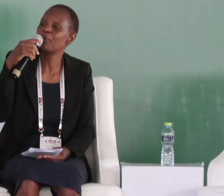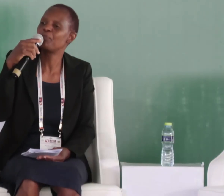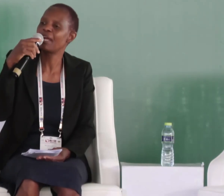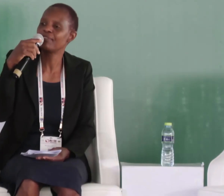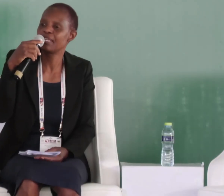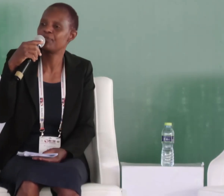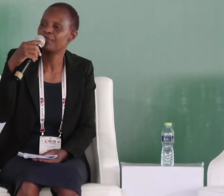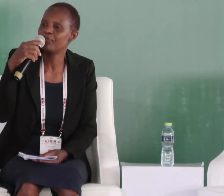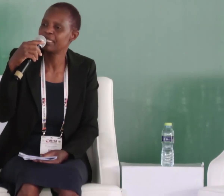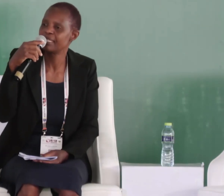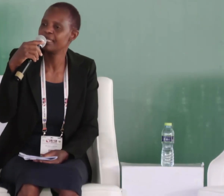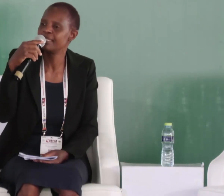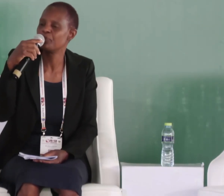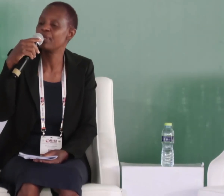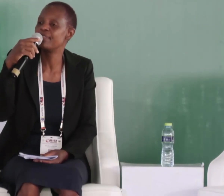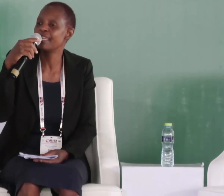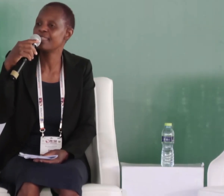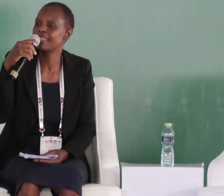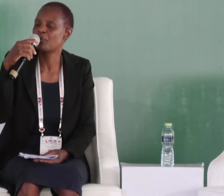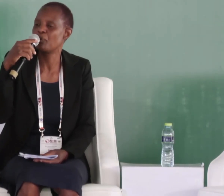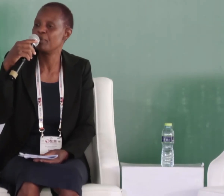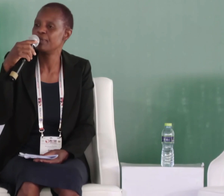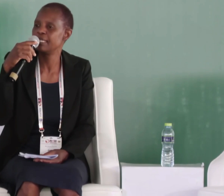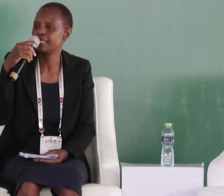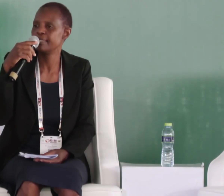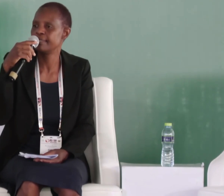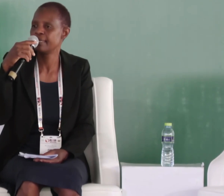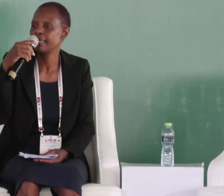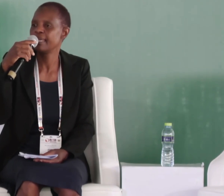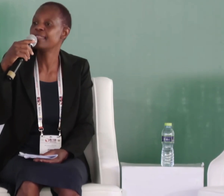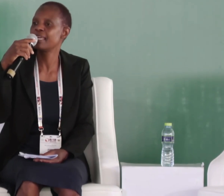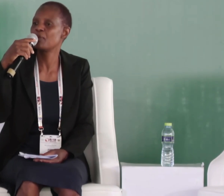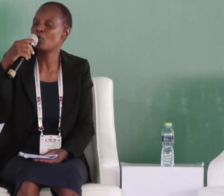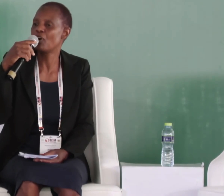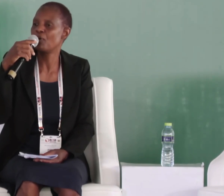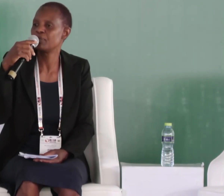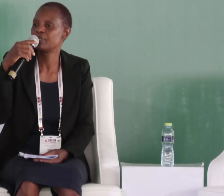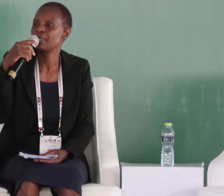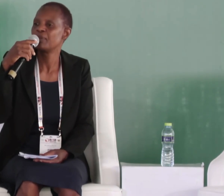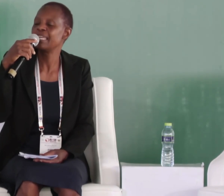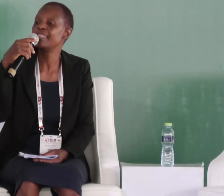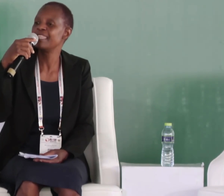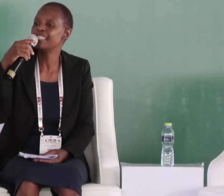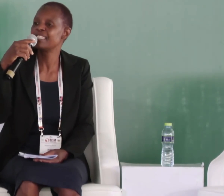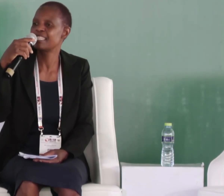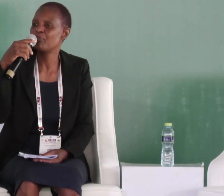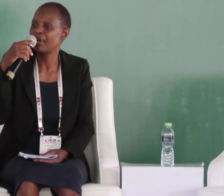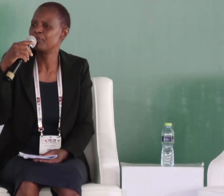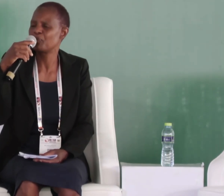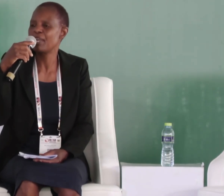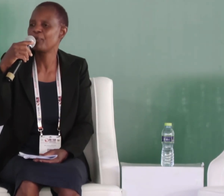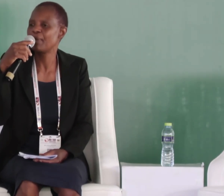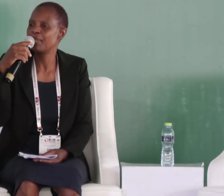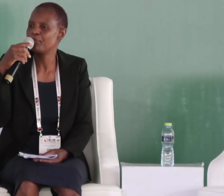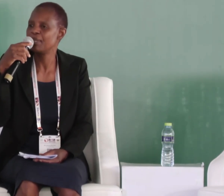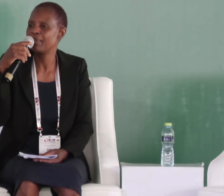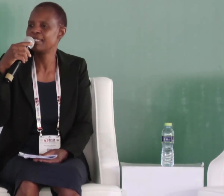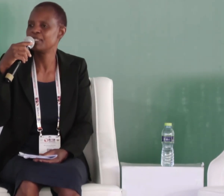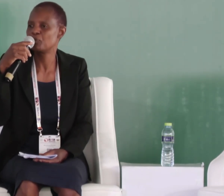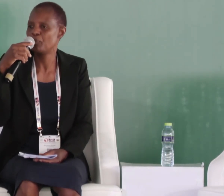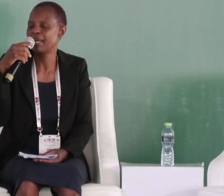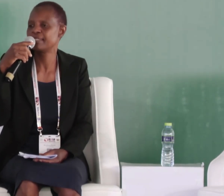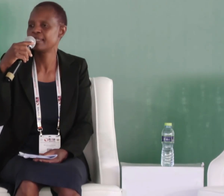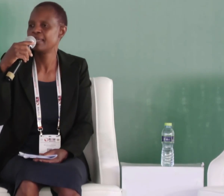were private pharmacies within the communities, in the locals, in these suburbs where we were